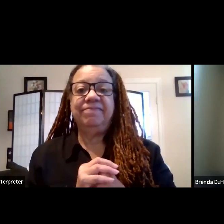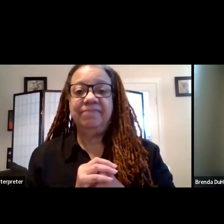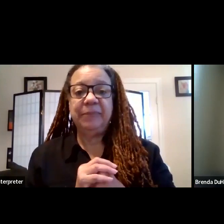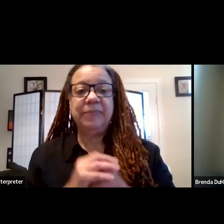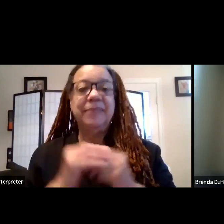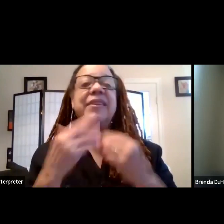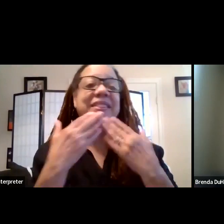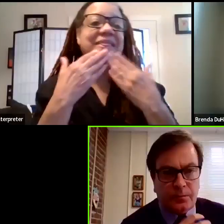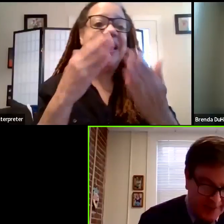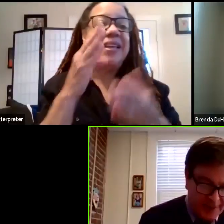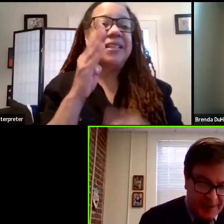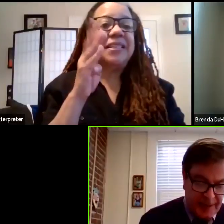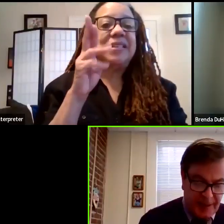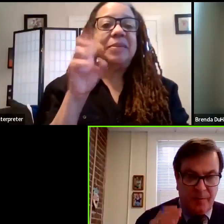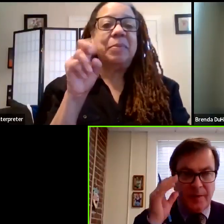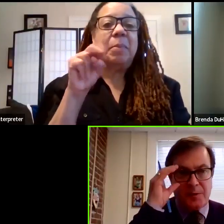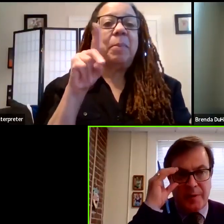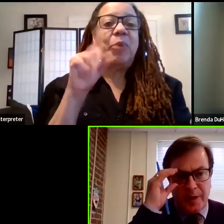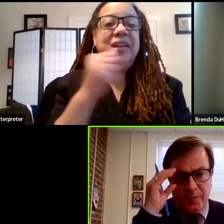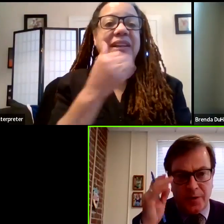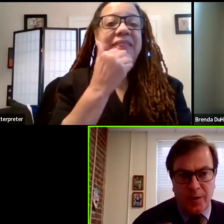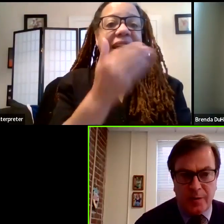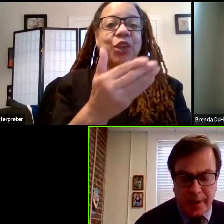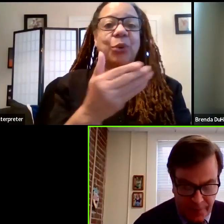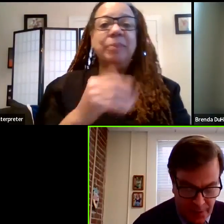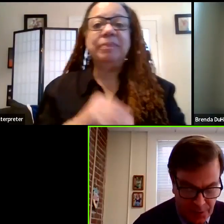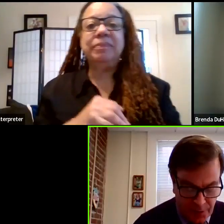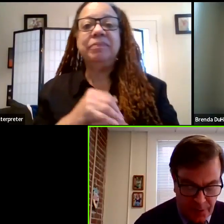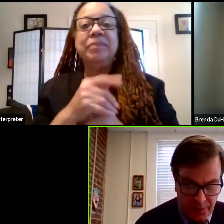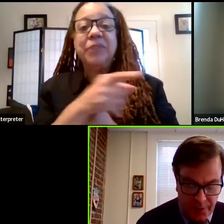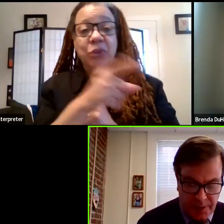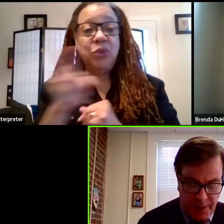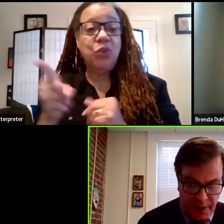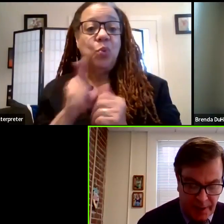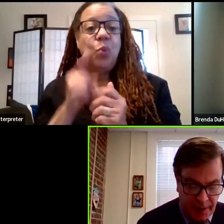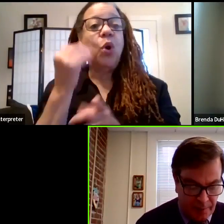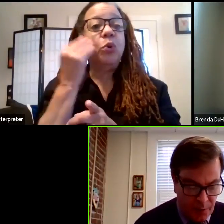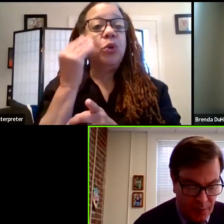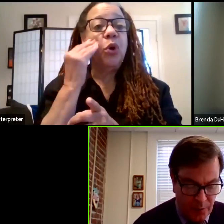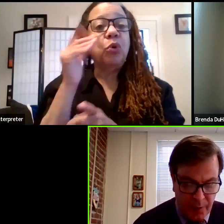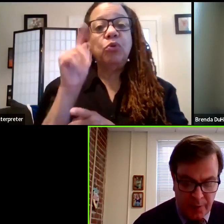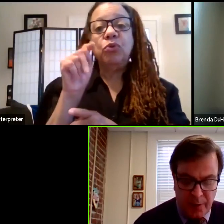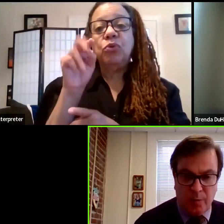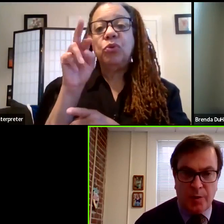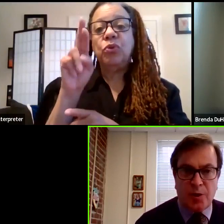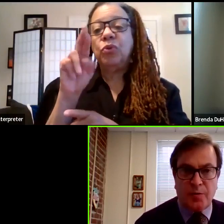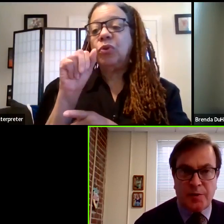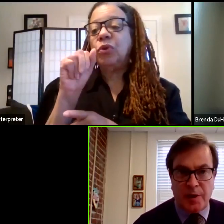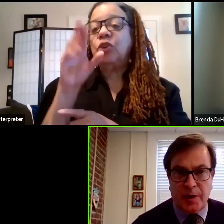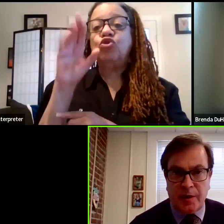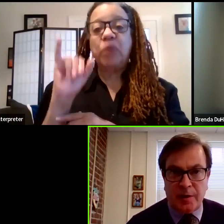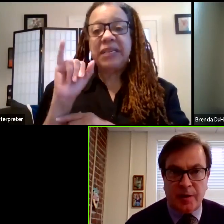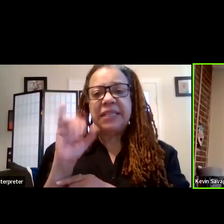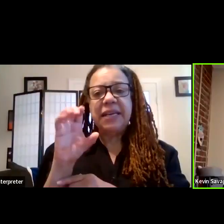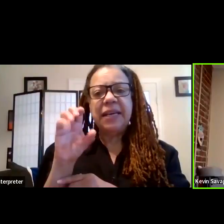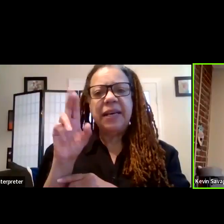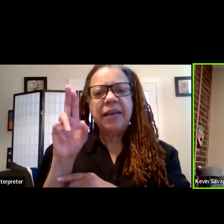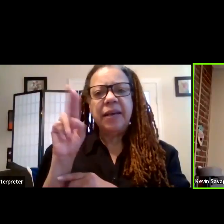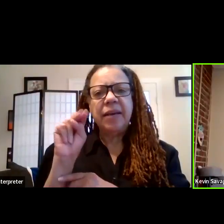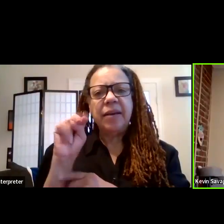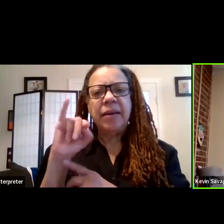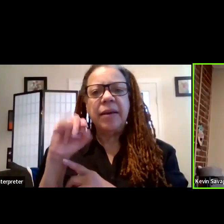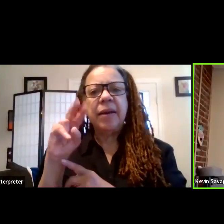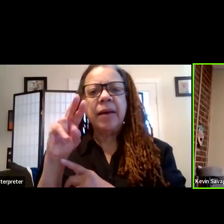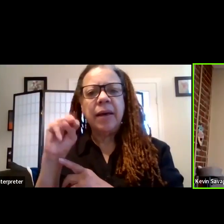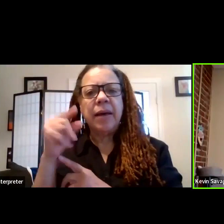Thanks, Brenda. As many of you know, and for those who don't, Tracy Cunningham, who was overseeing the